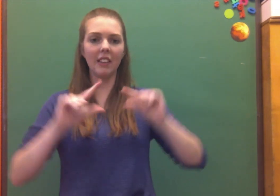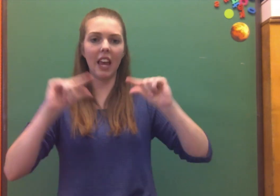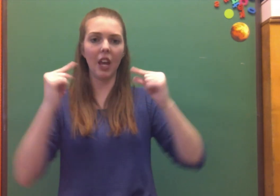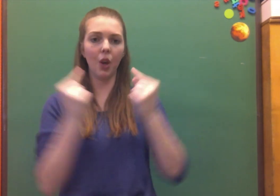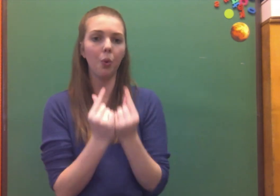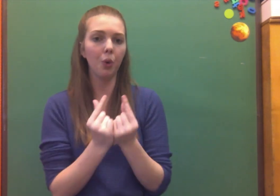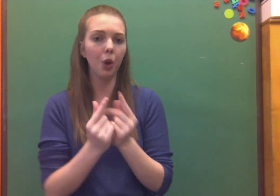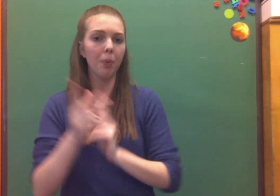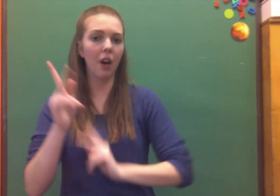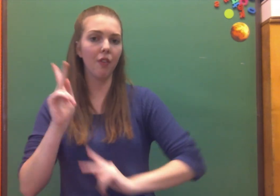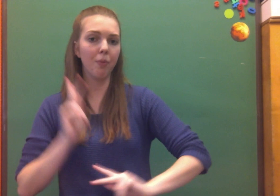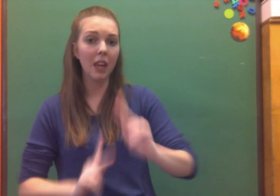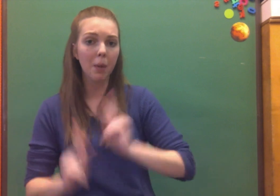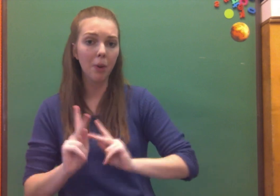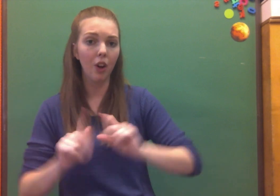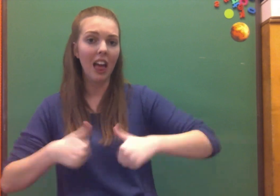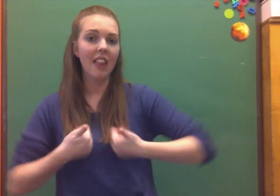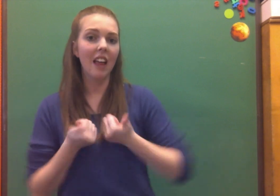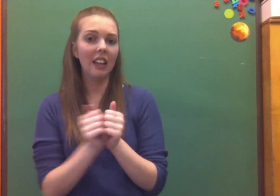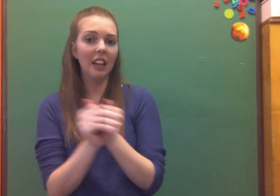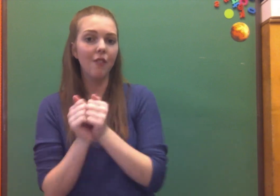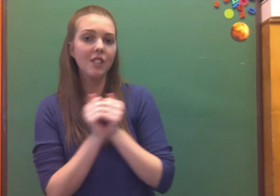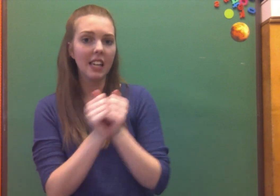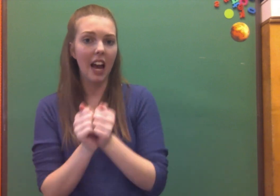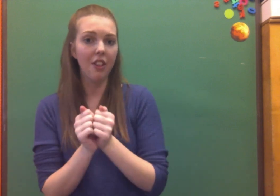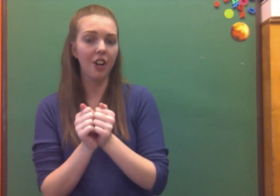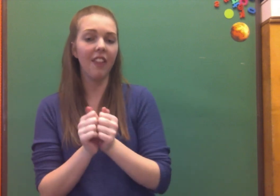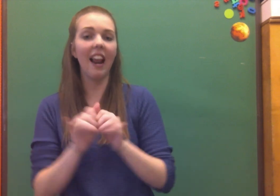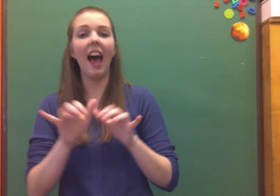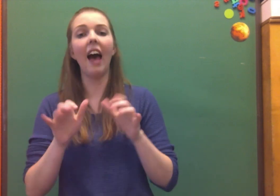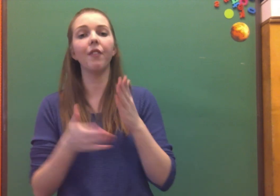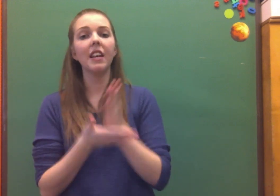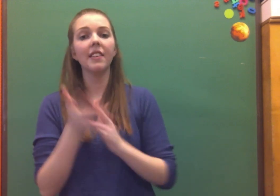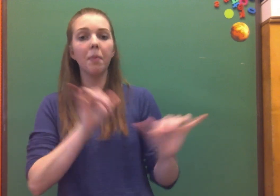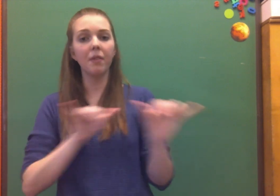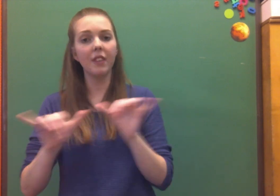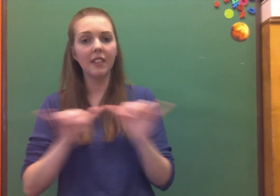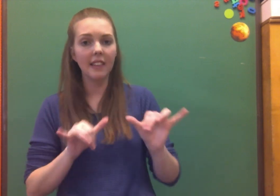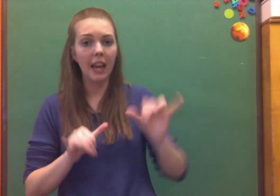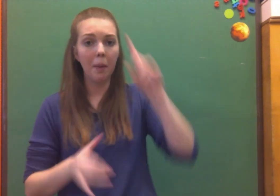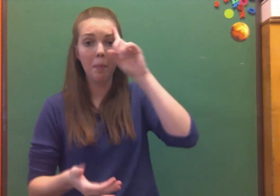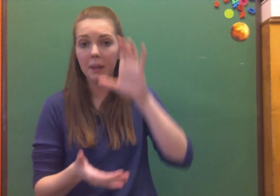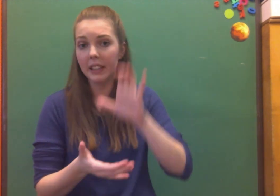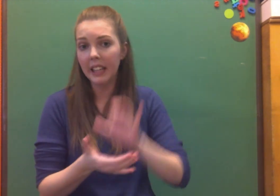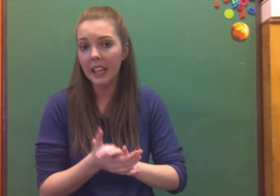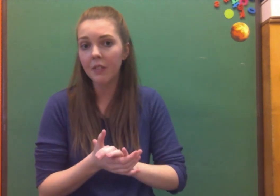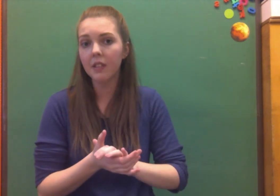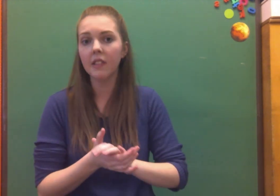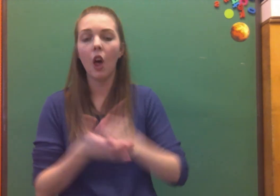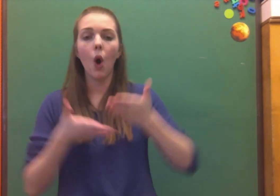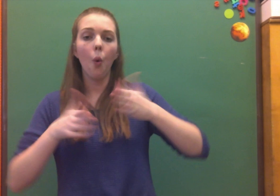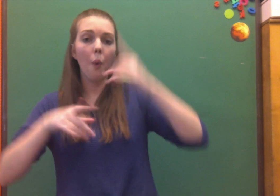a group of people that live together that have some of the same beliefs, ways